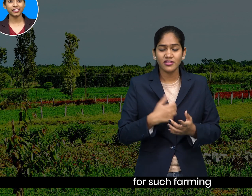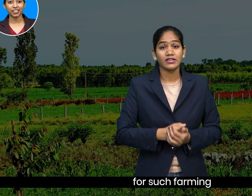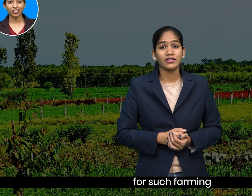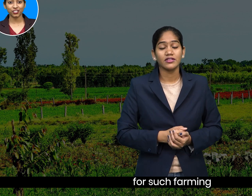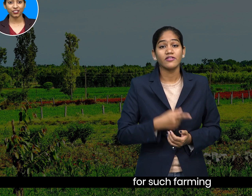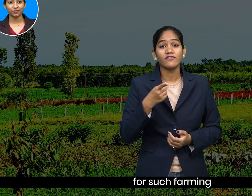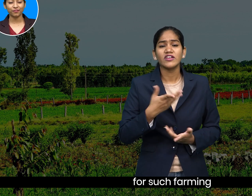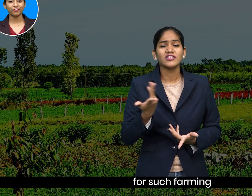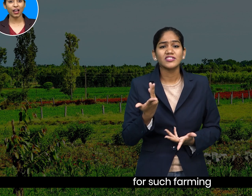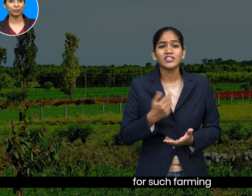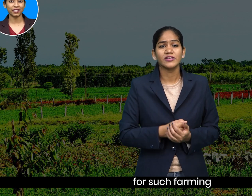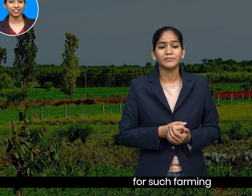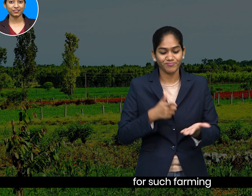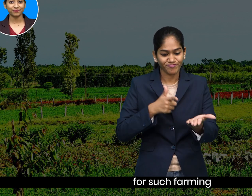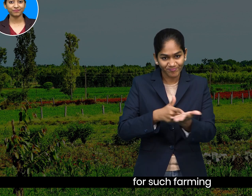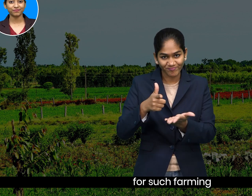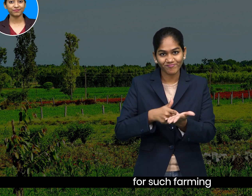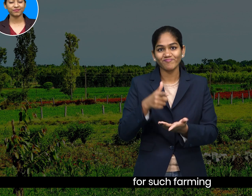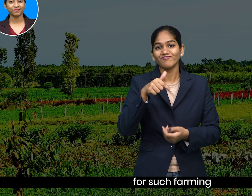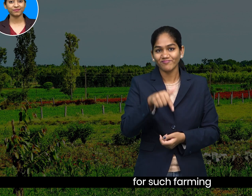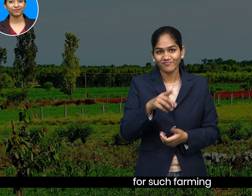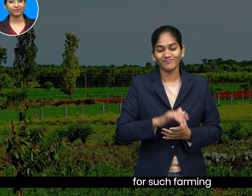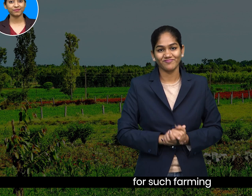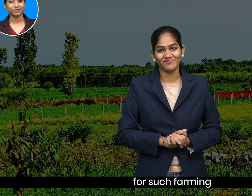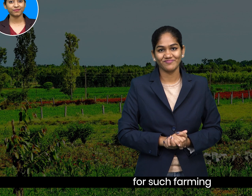for such farming.